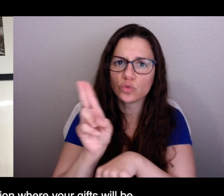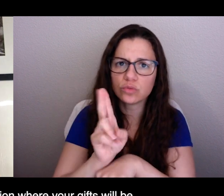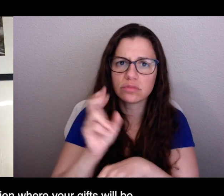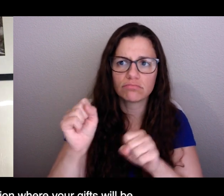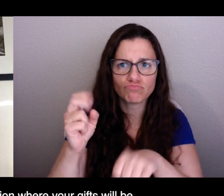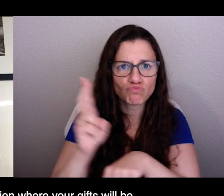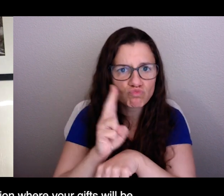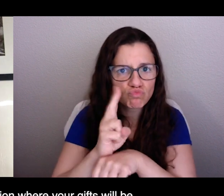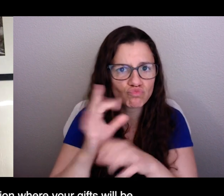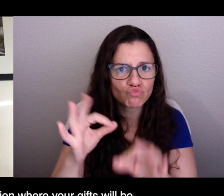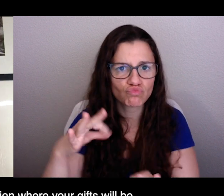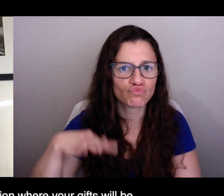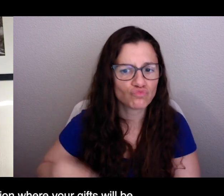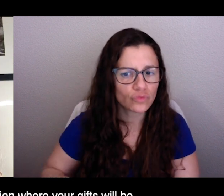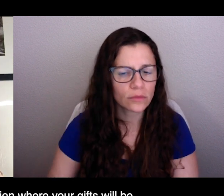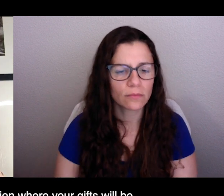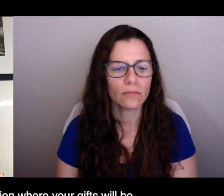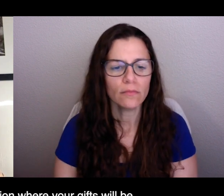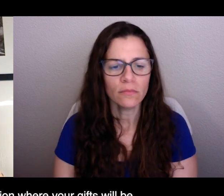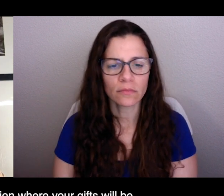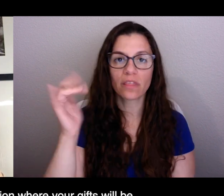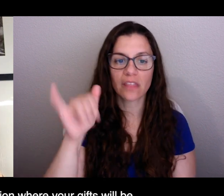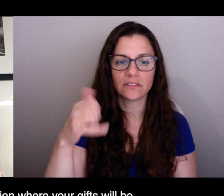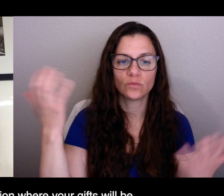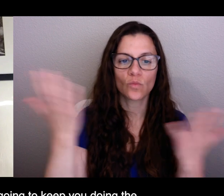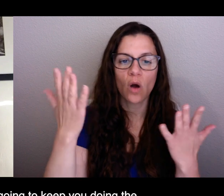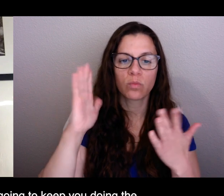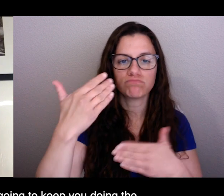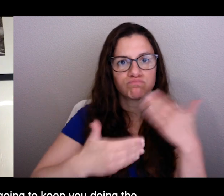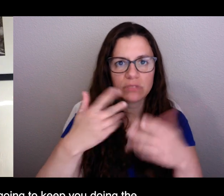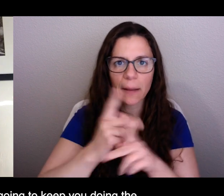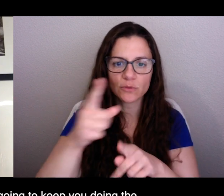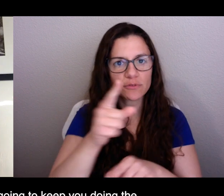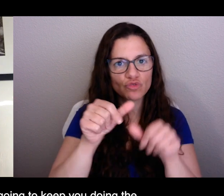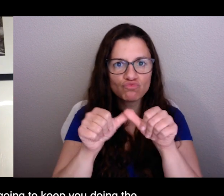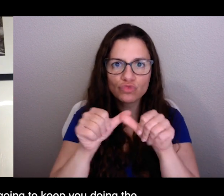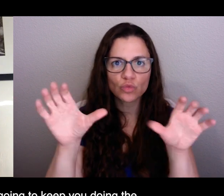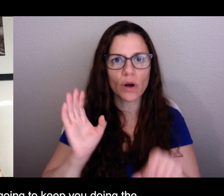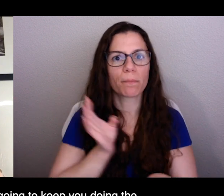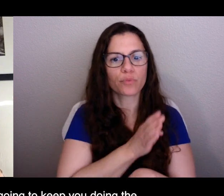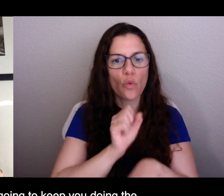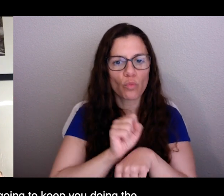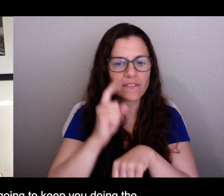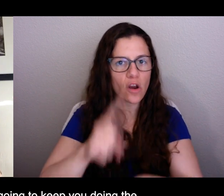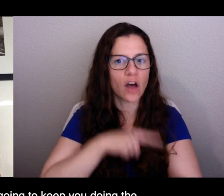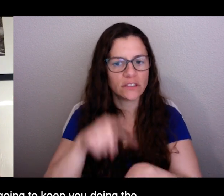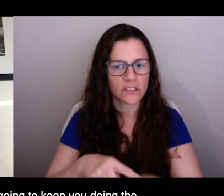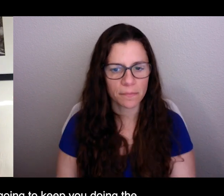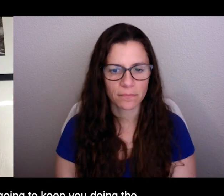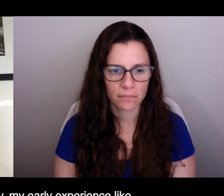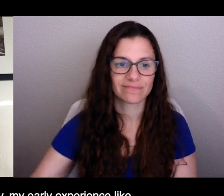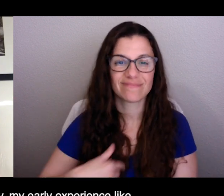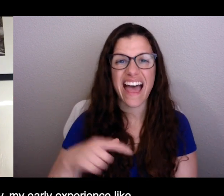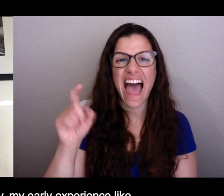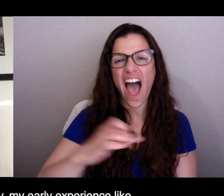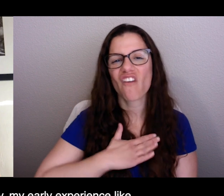desired, truly welcomed, and truly used. And that's what's going to keep you doing the board work for a long time. I have